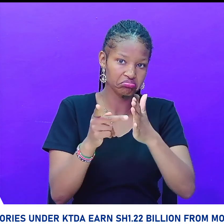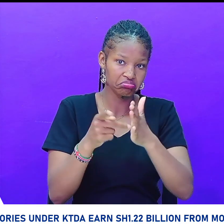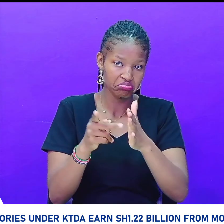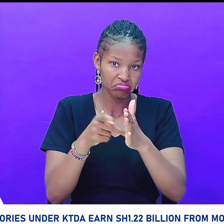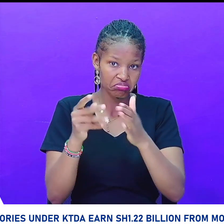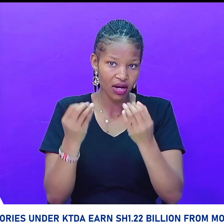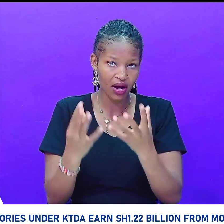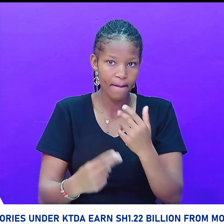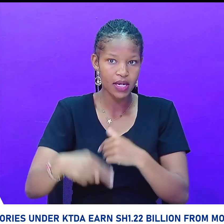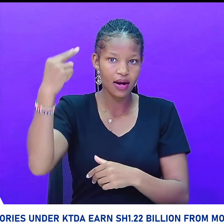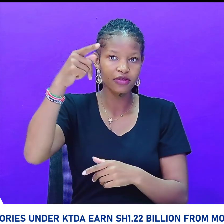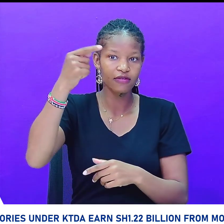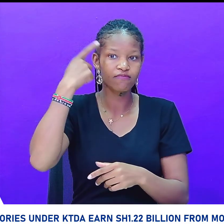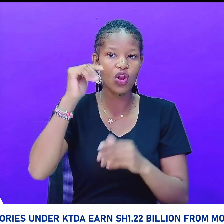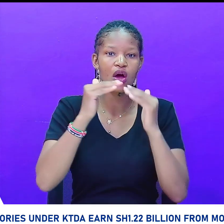Kenyan tea.